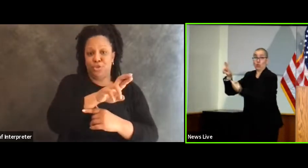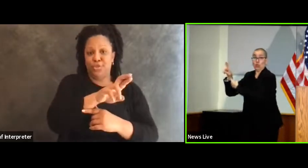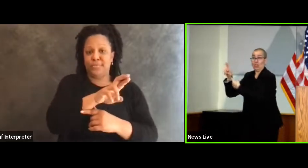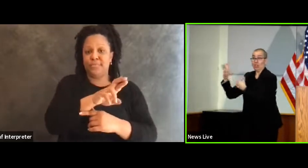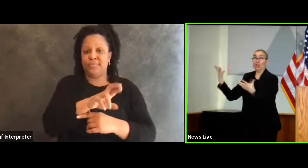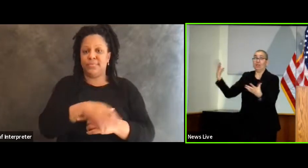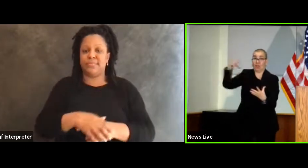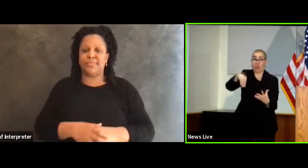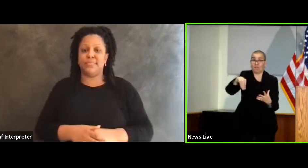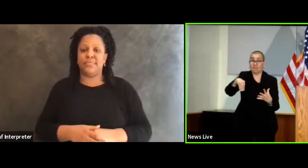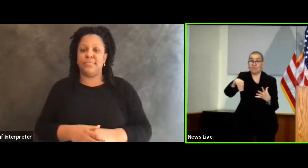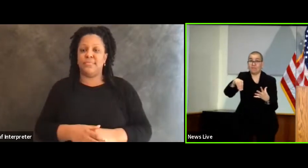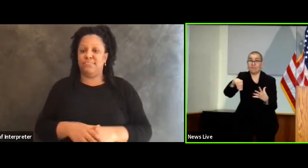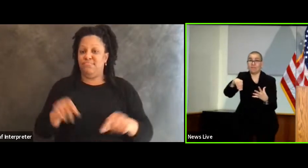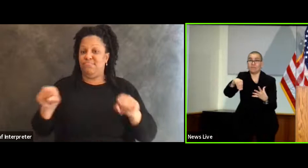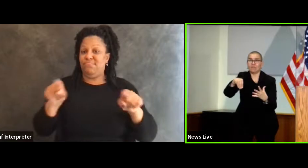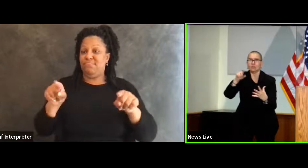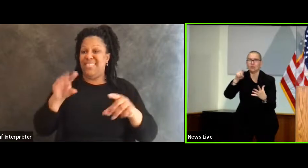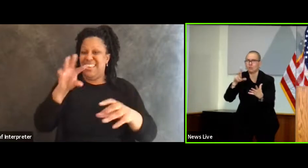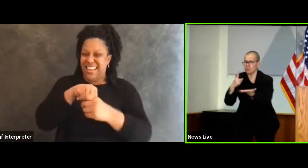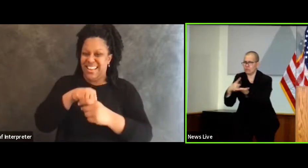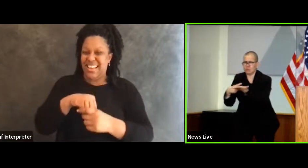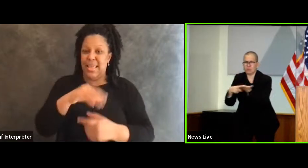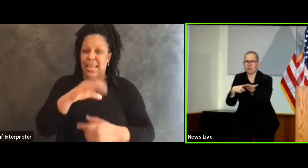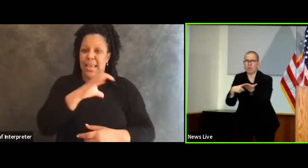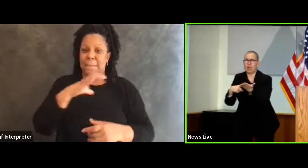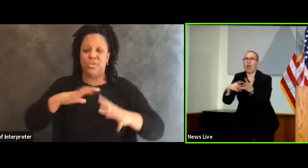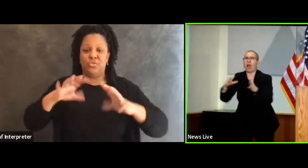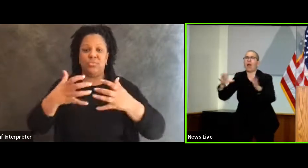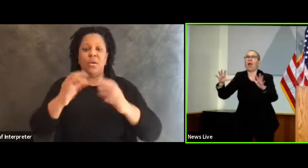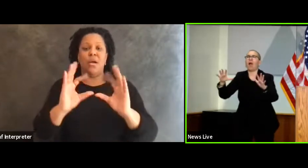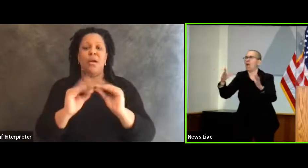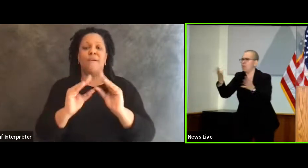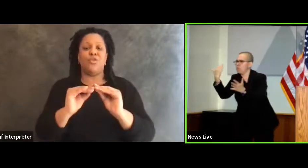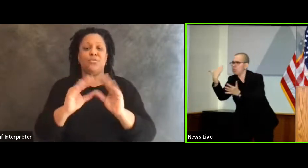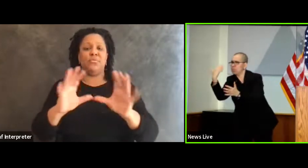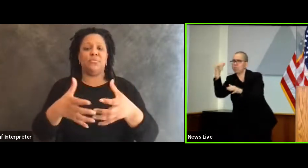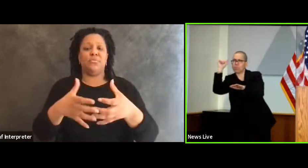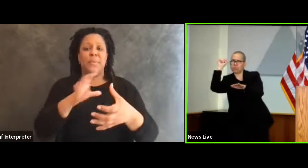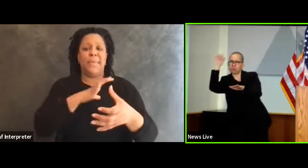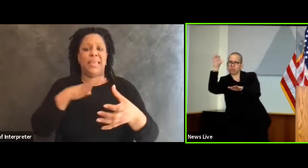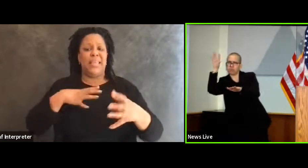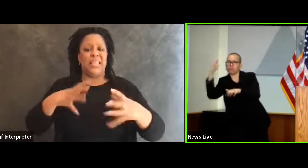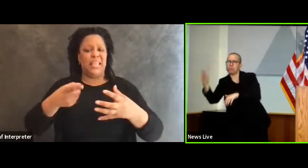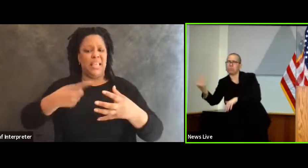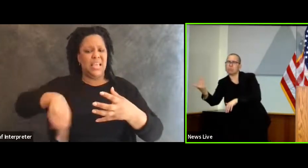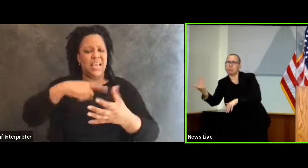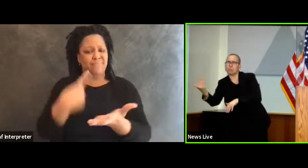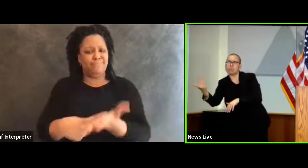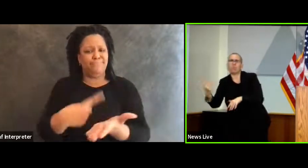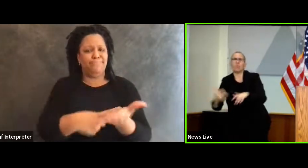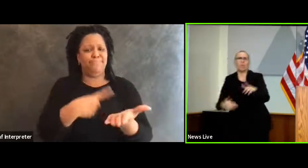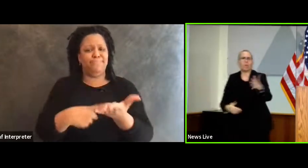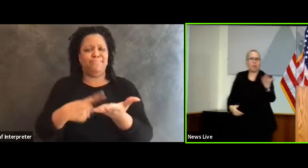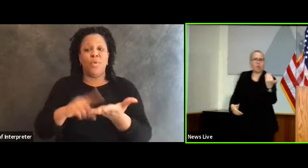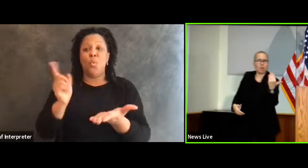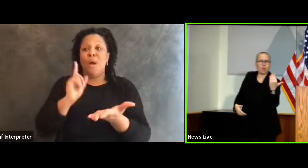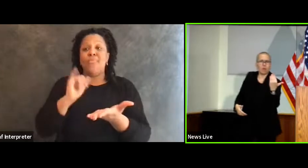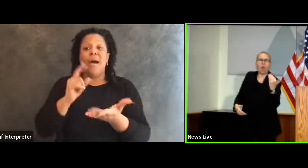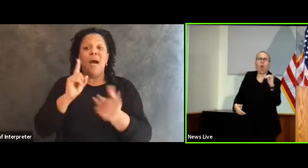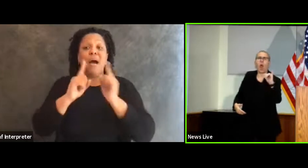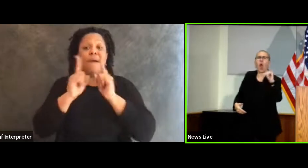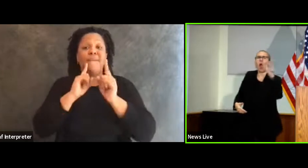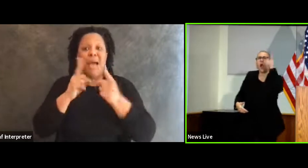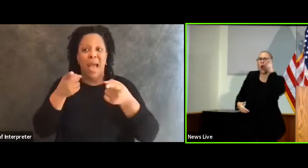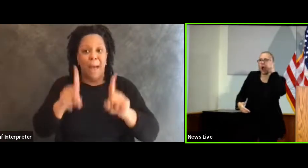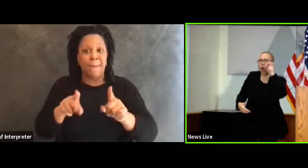mixture of private conversations and public hearings where these conversations happen in front of the public. So that's